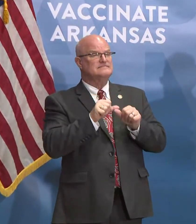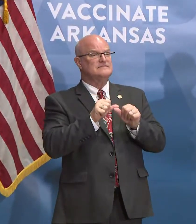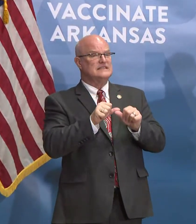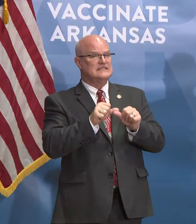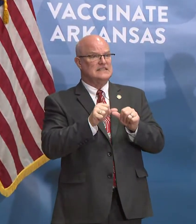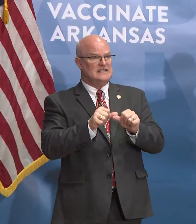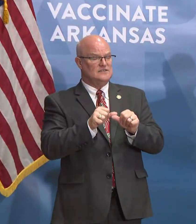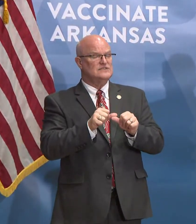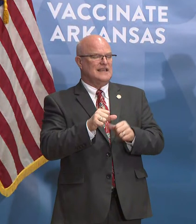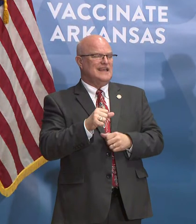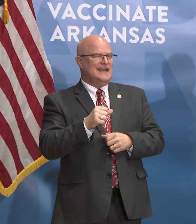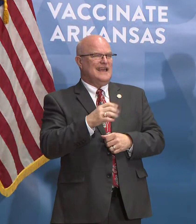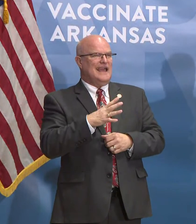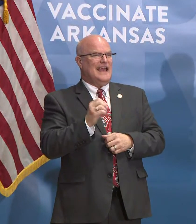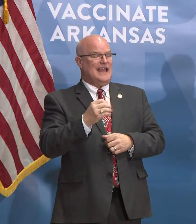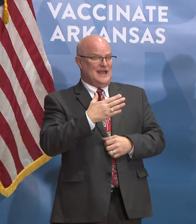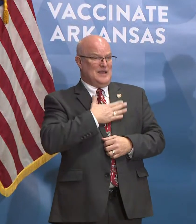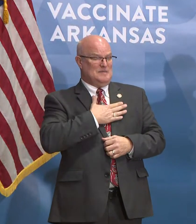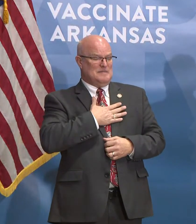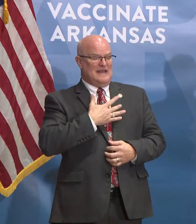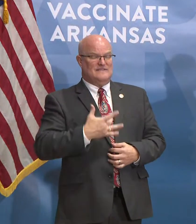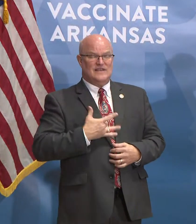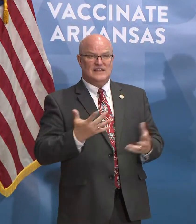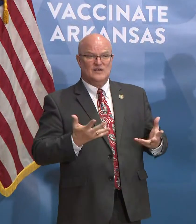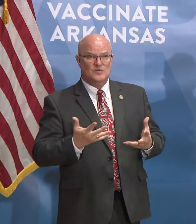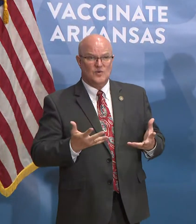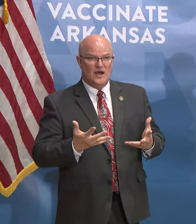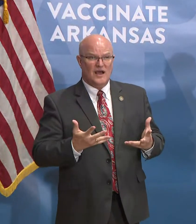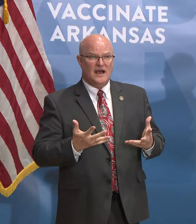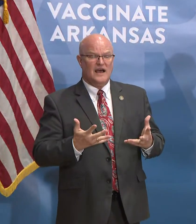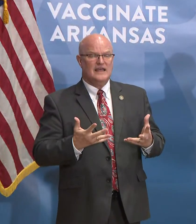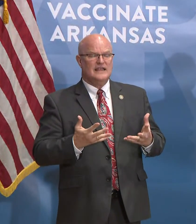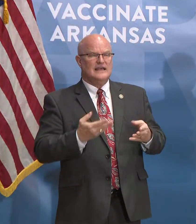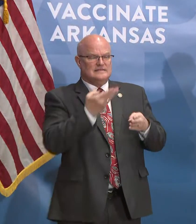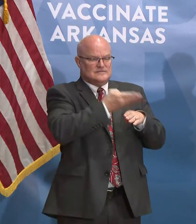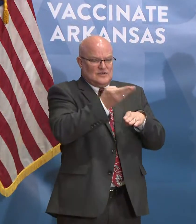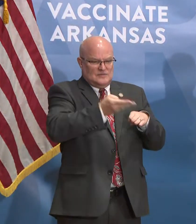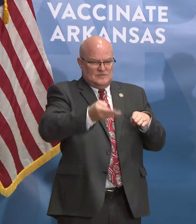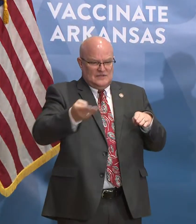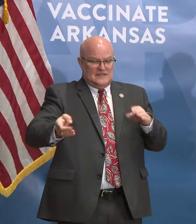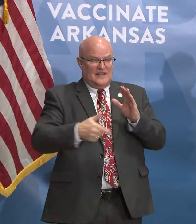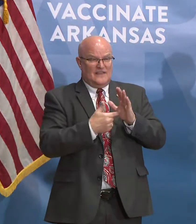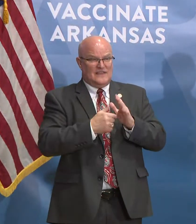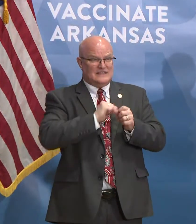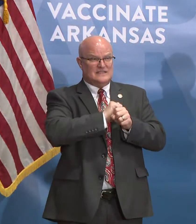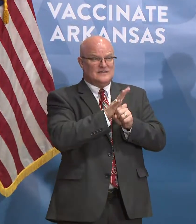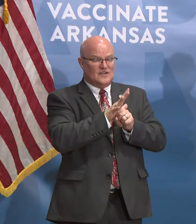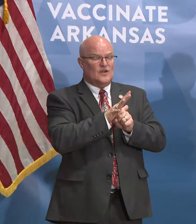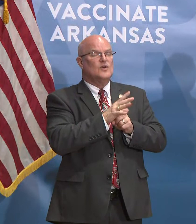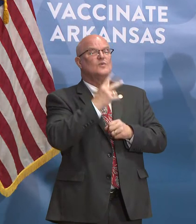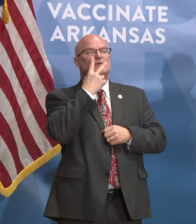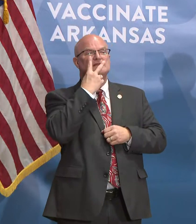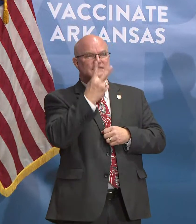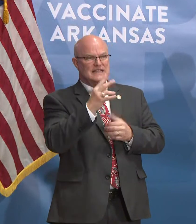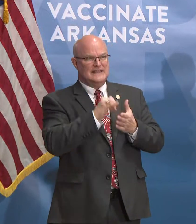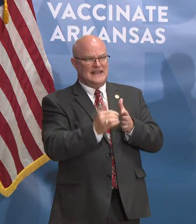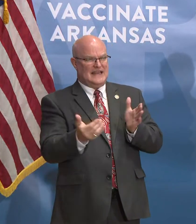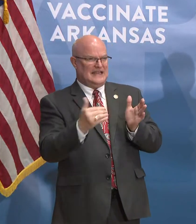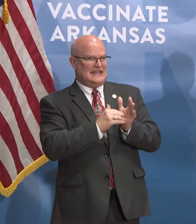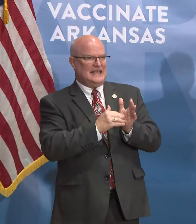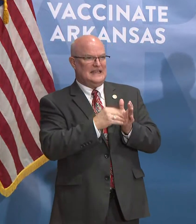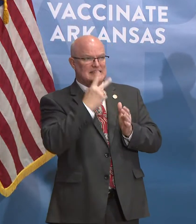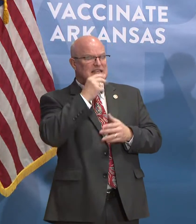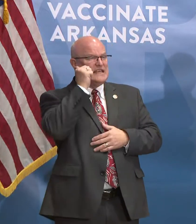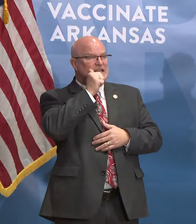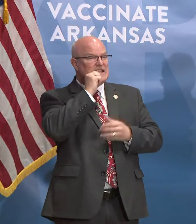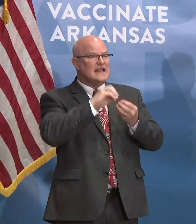continues. My feeling is that given the transmissibility of this virus, that we're going to see an increase in that set point, that we're going to see a